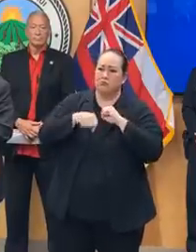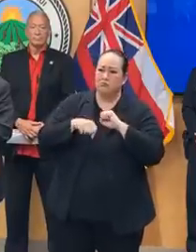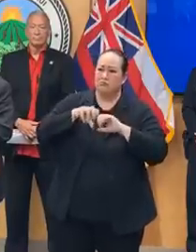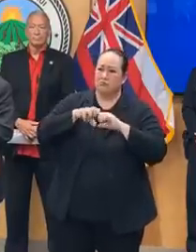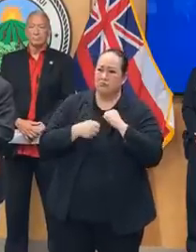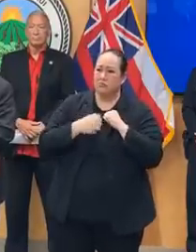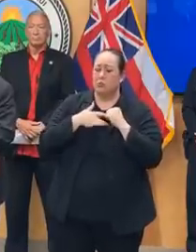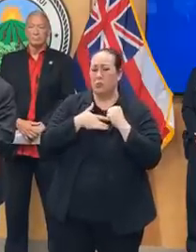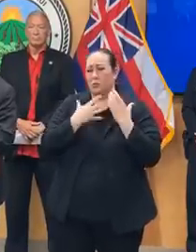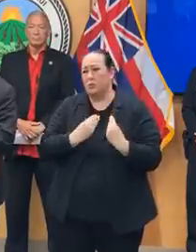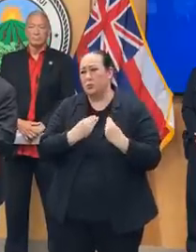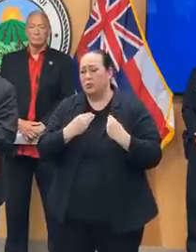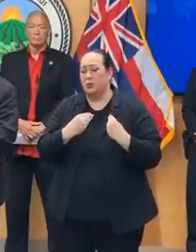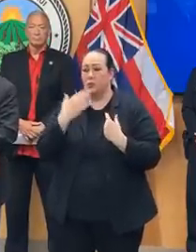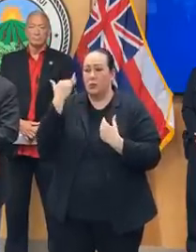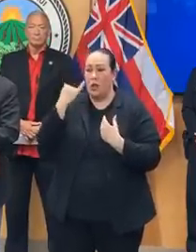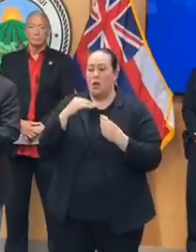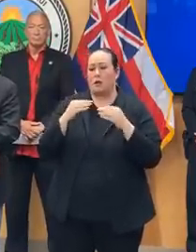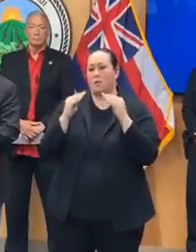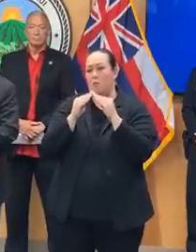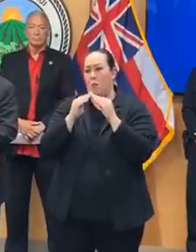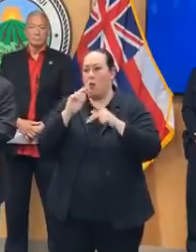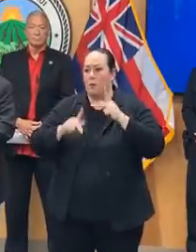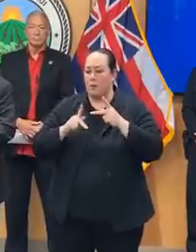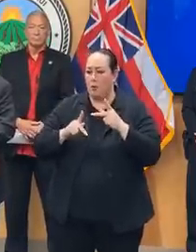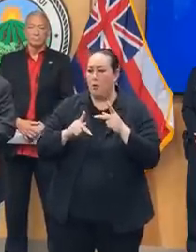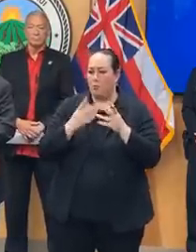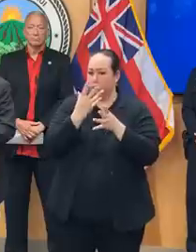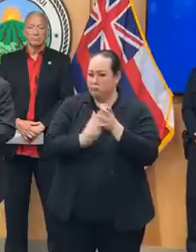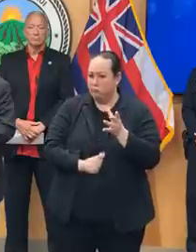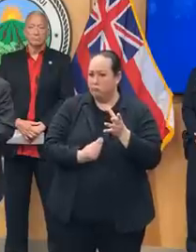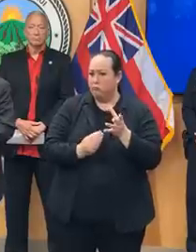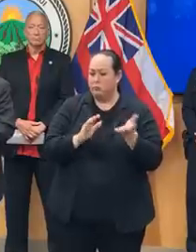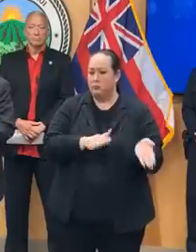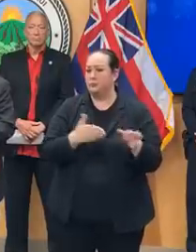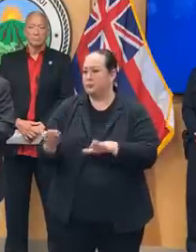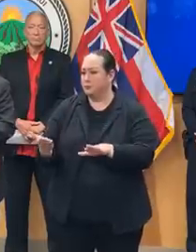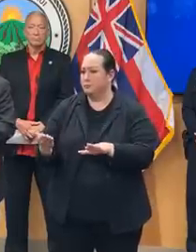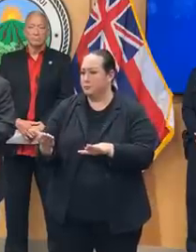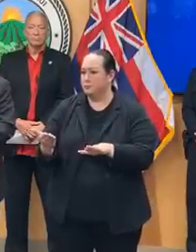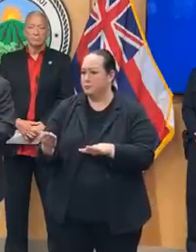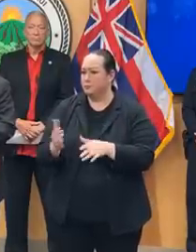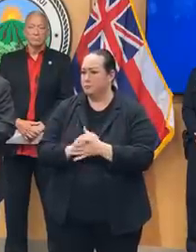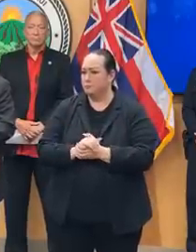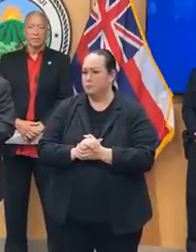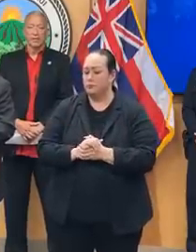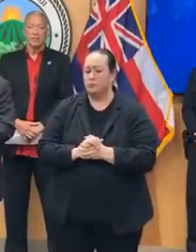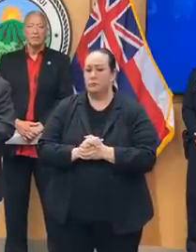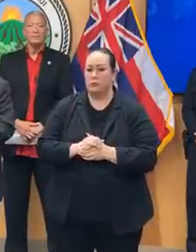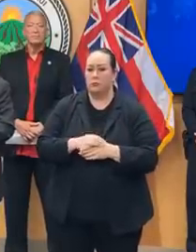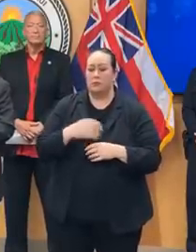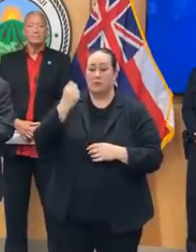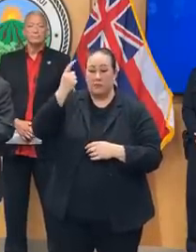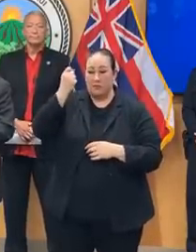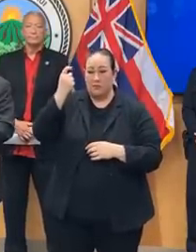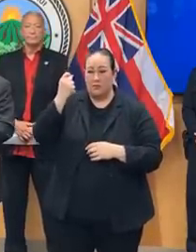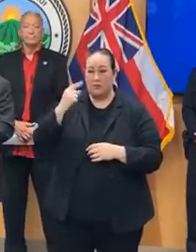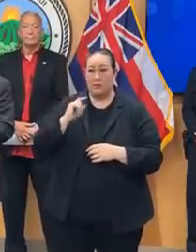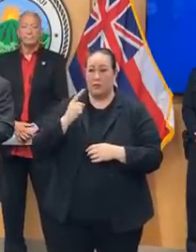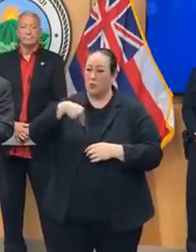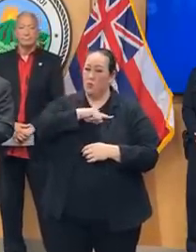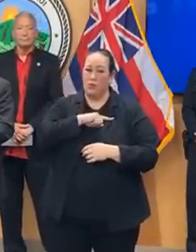report that more of our loved ones have been confirmed lost and deceased. Know that our hearts are with every